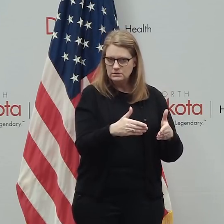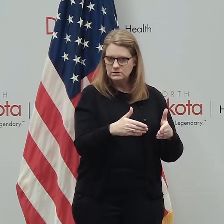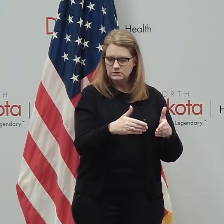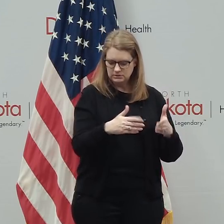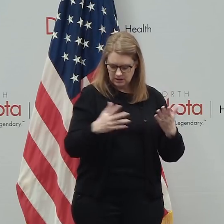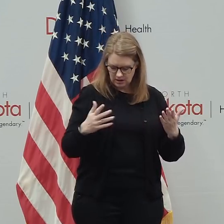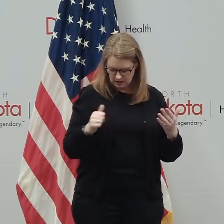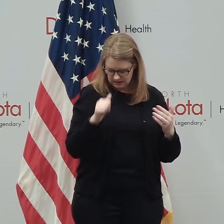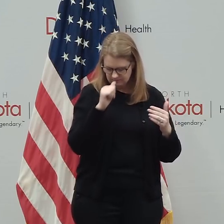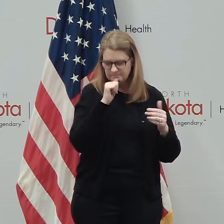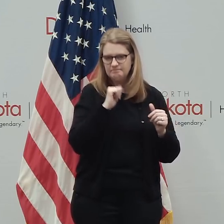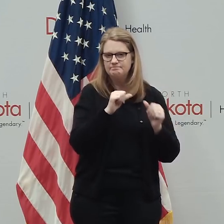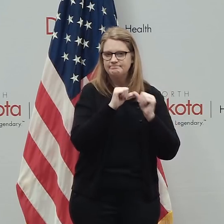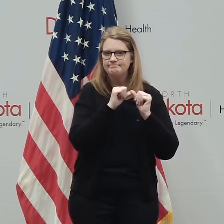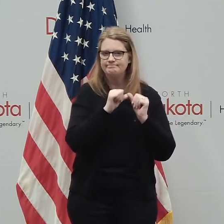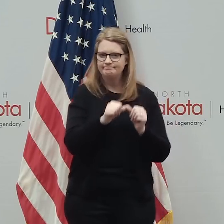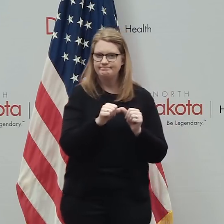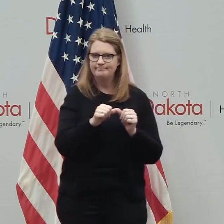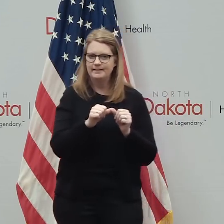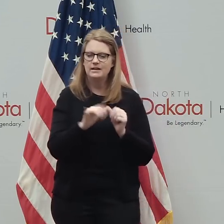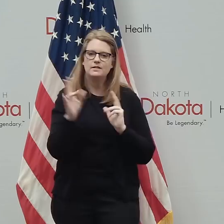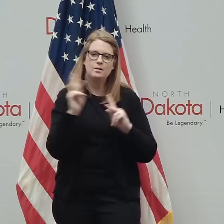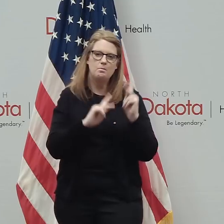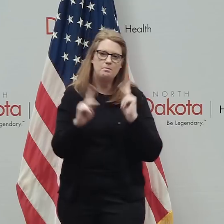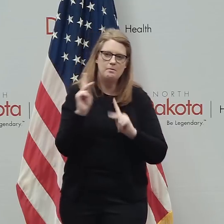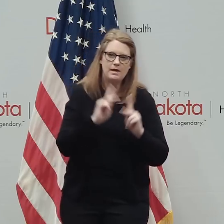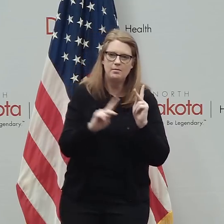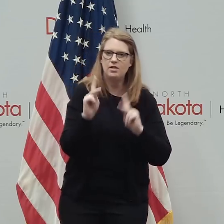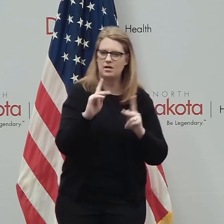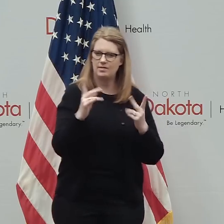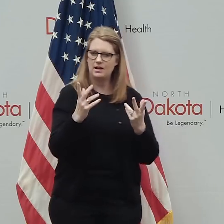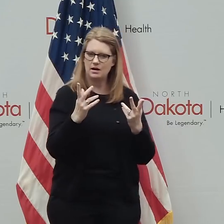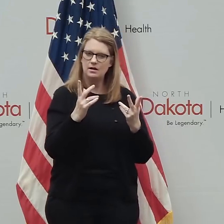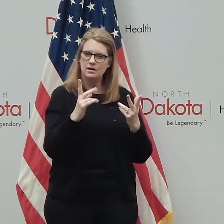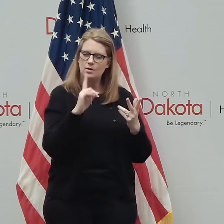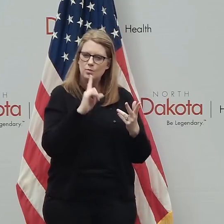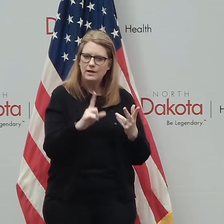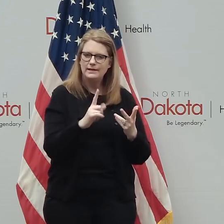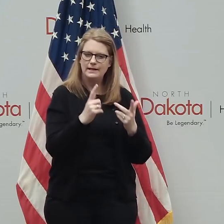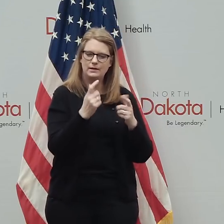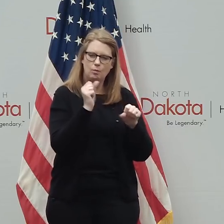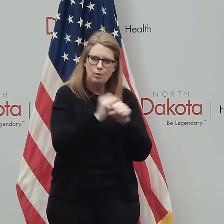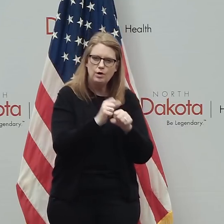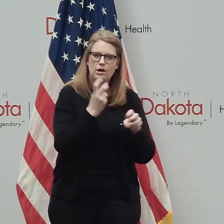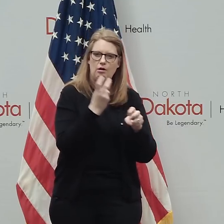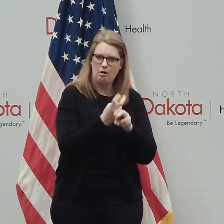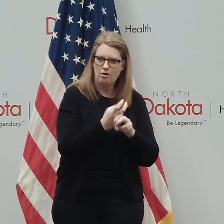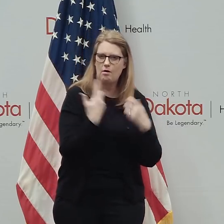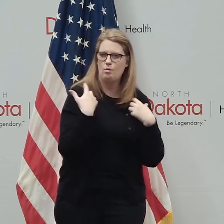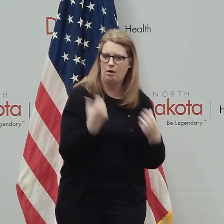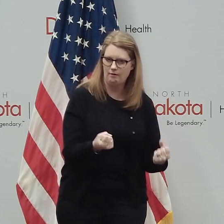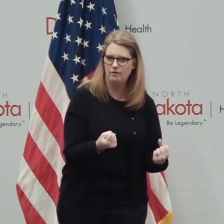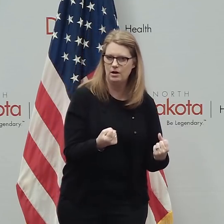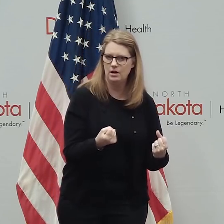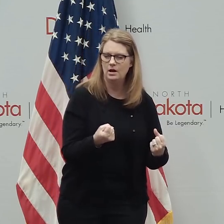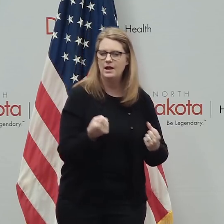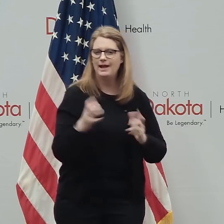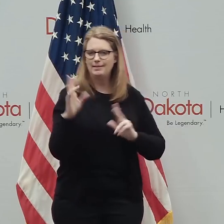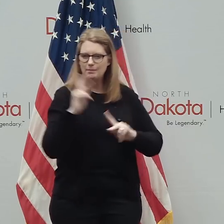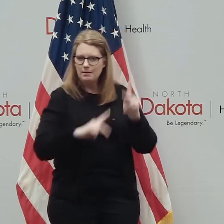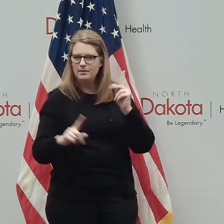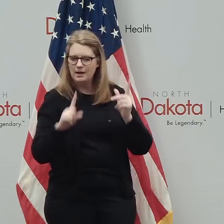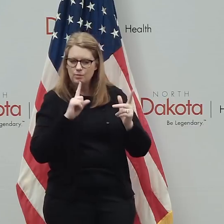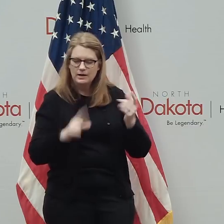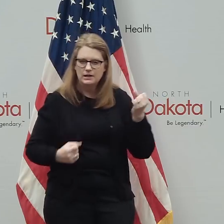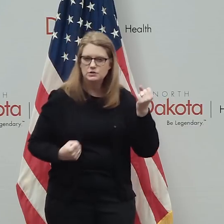remarkable resilience of people who are in recovery and the recovery communities that have continued to work and support those